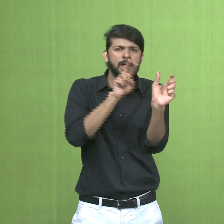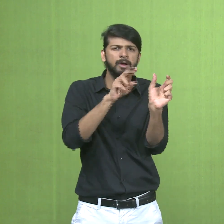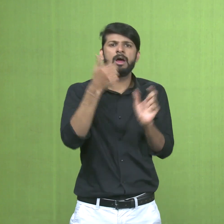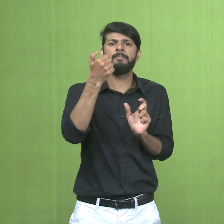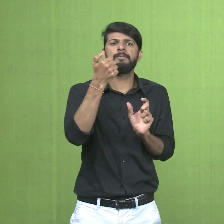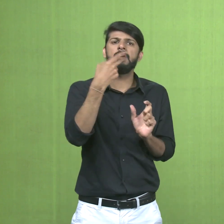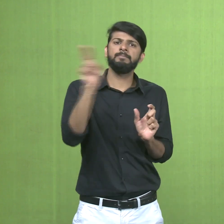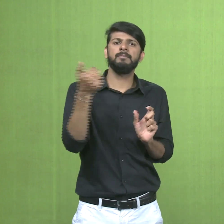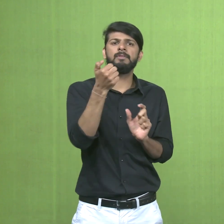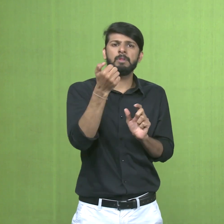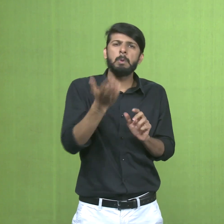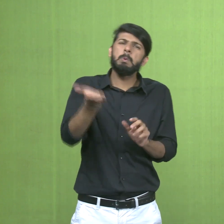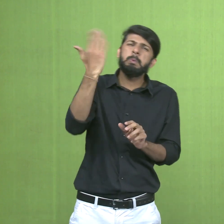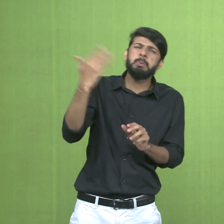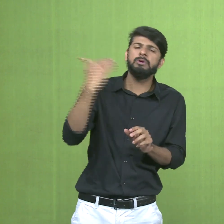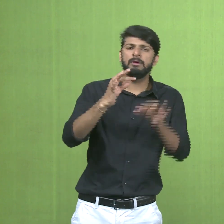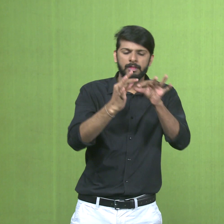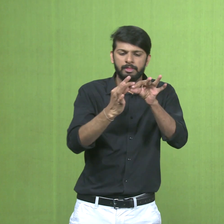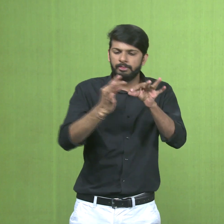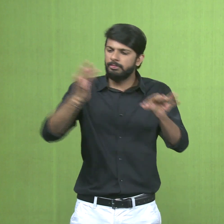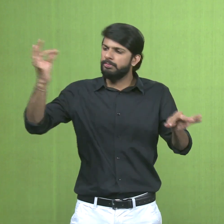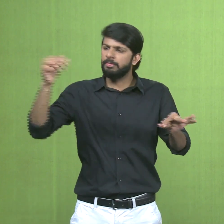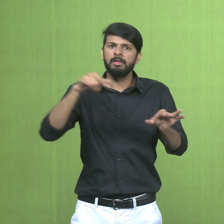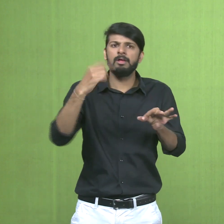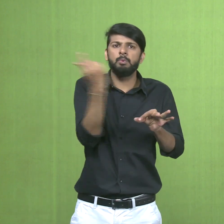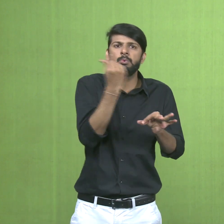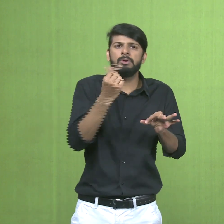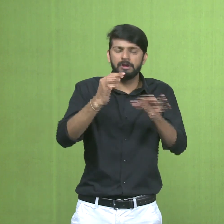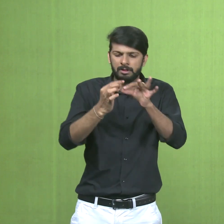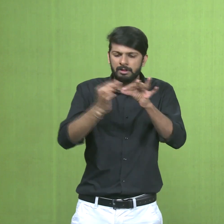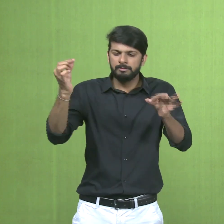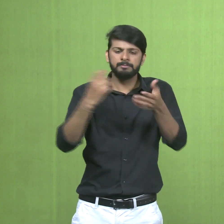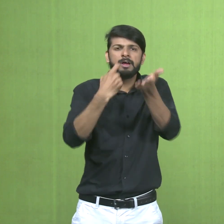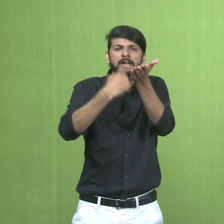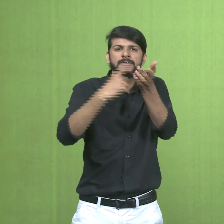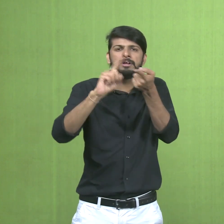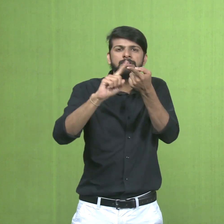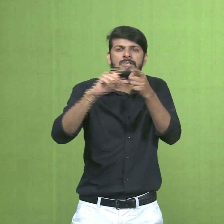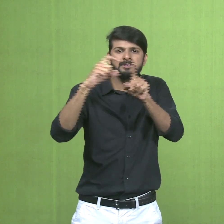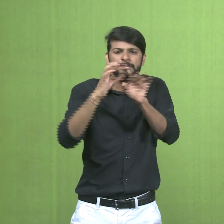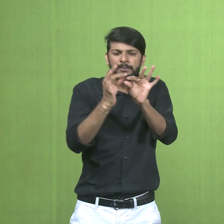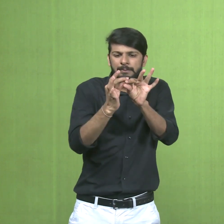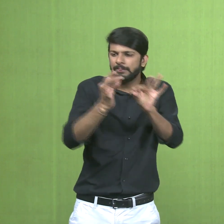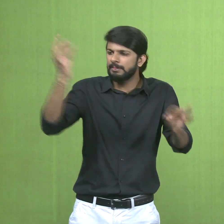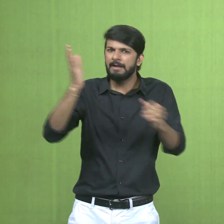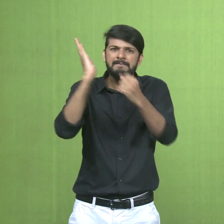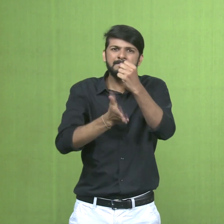or Q, the use of K or Q, kalam was the reed stick,